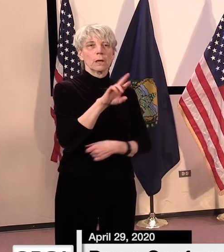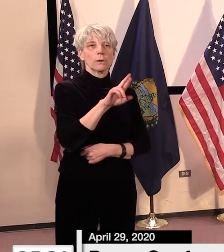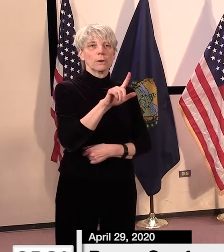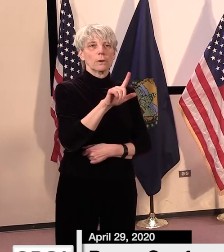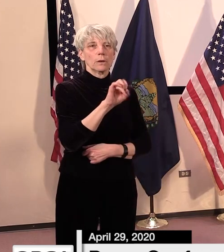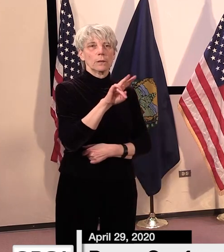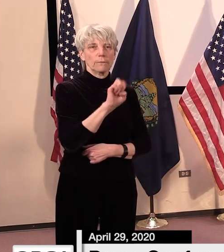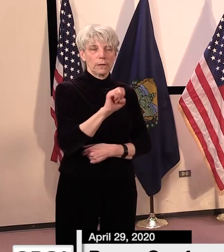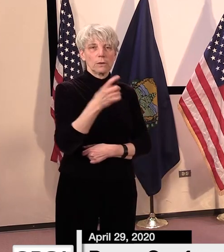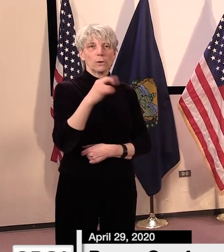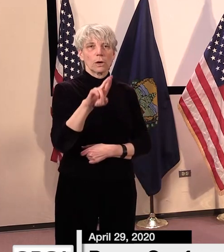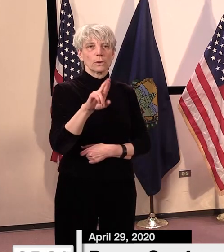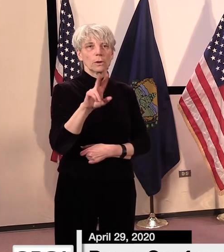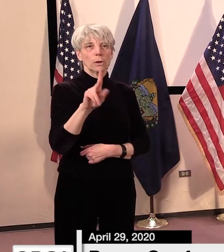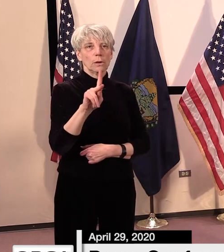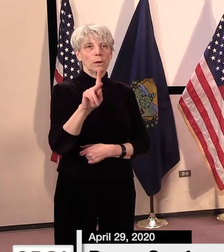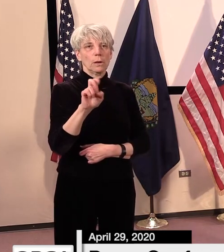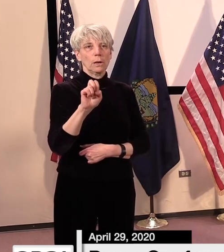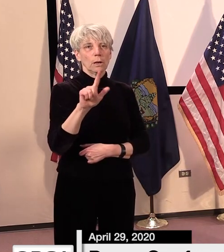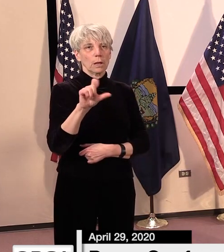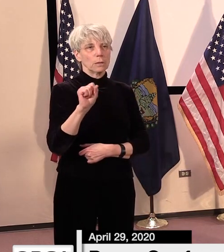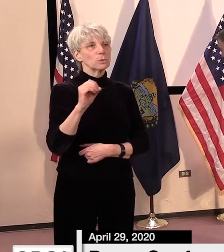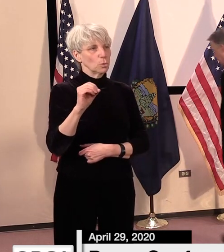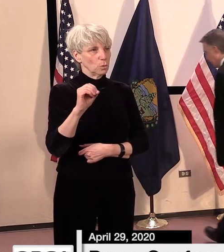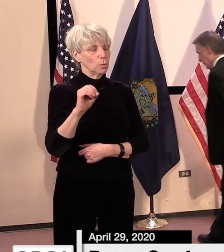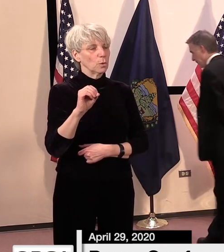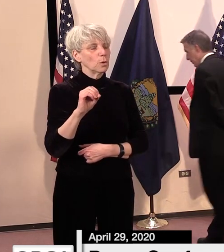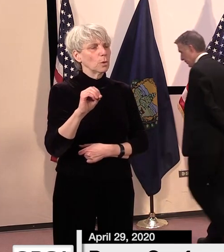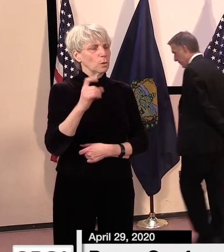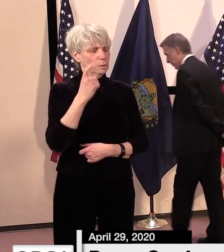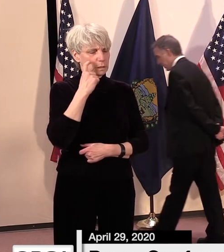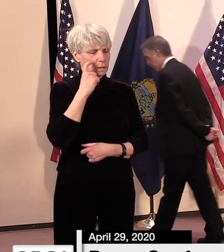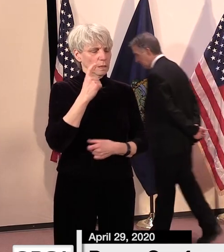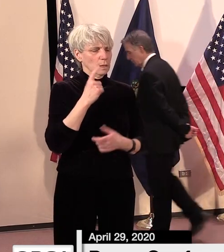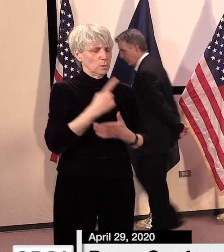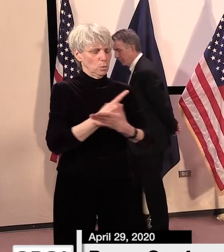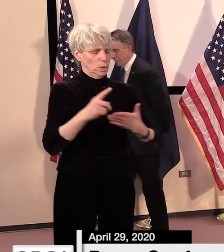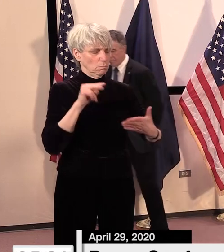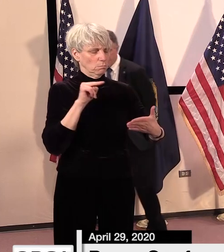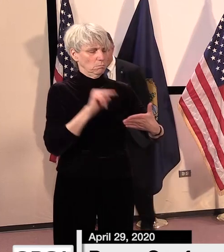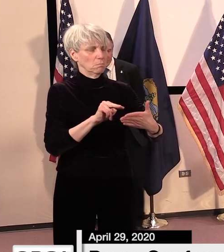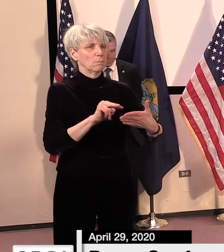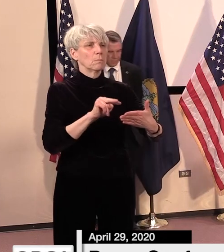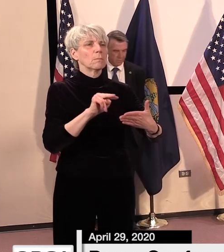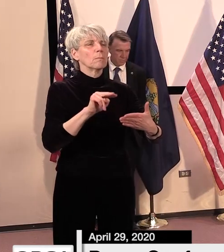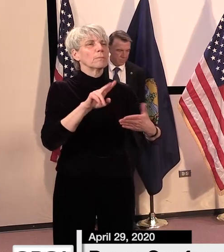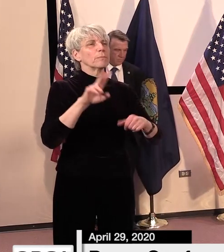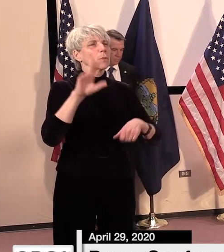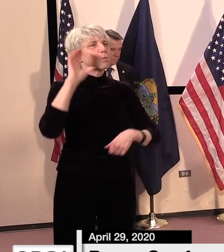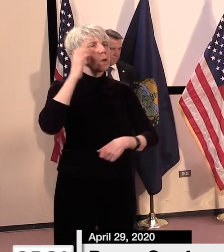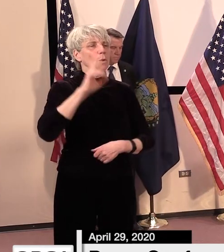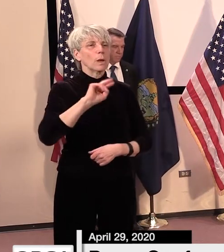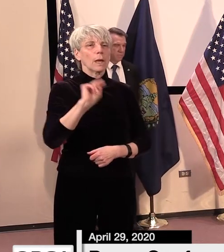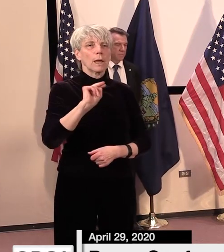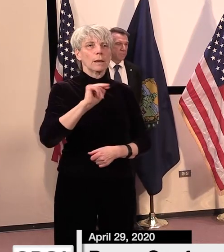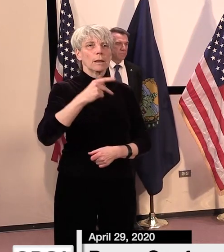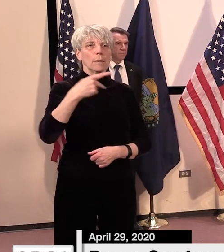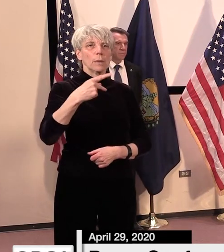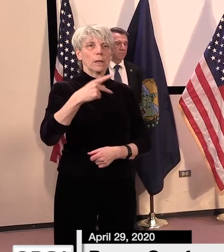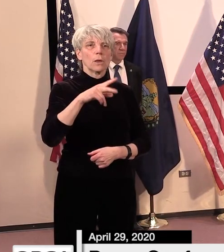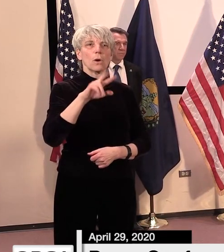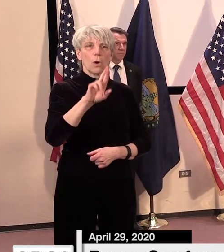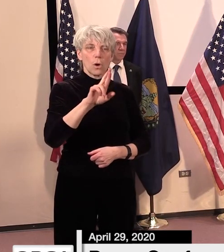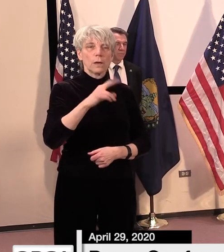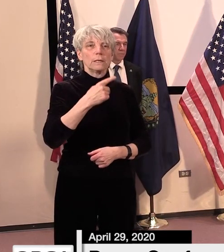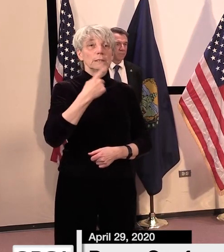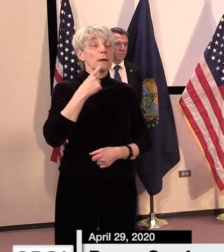I saw an estimate this week from NPR that put the need for contact tracers at about 30